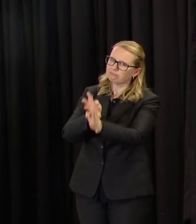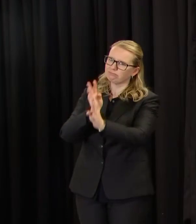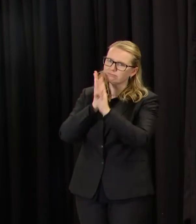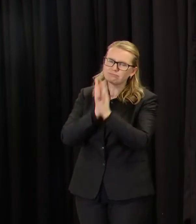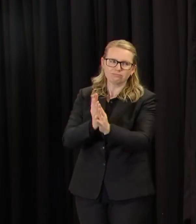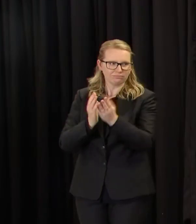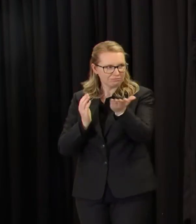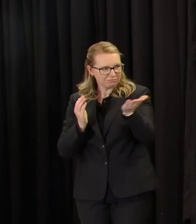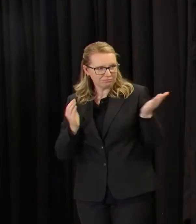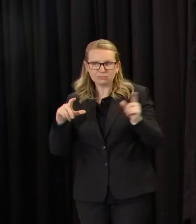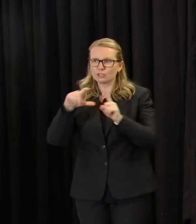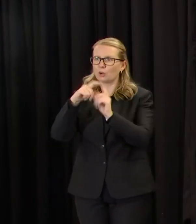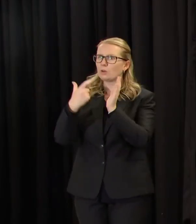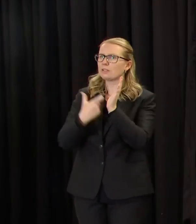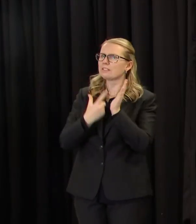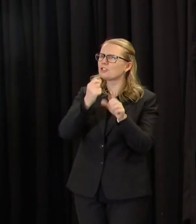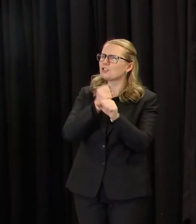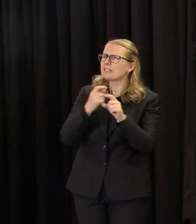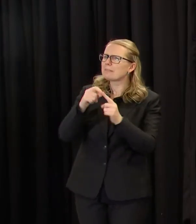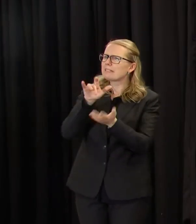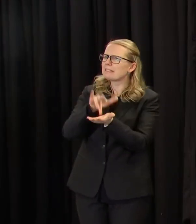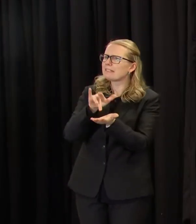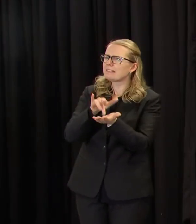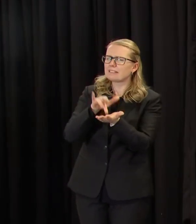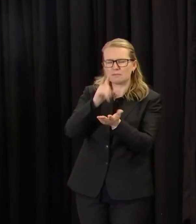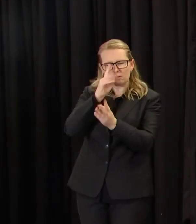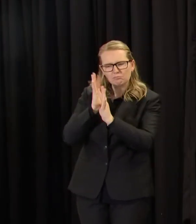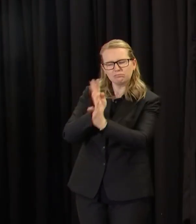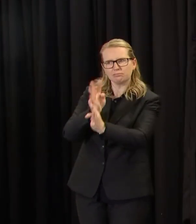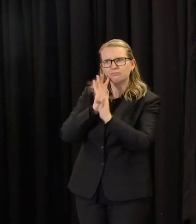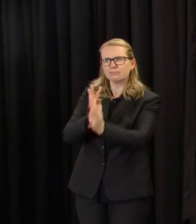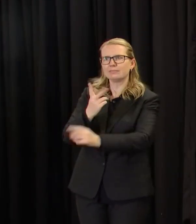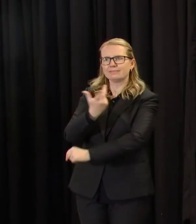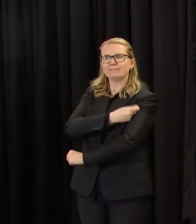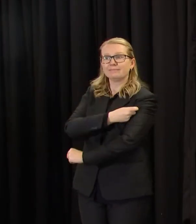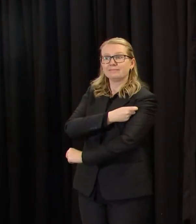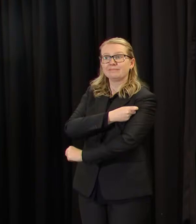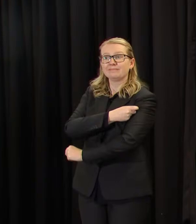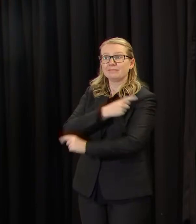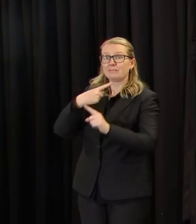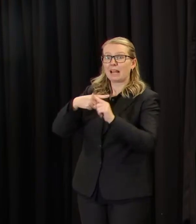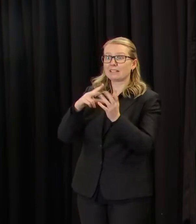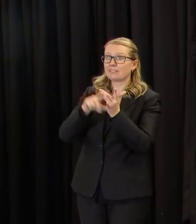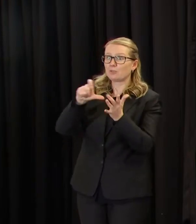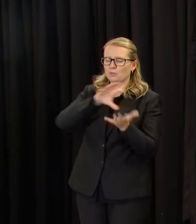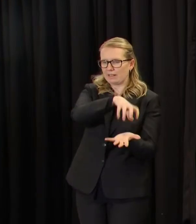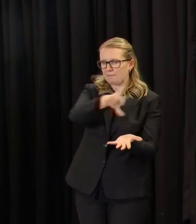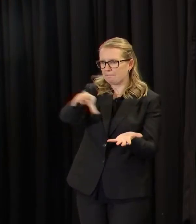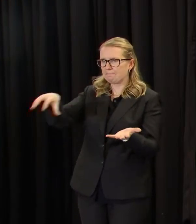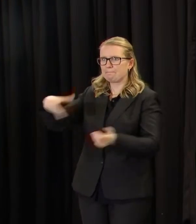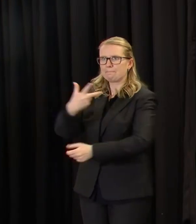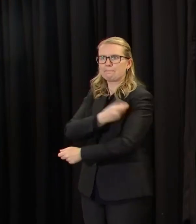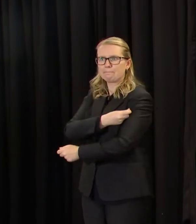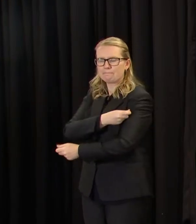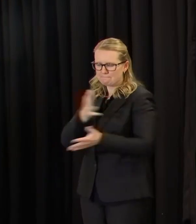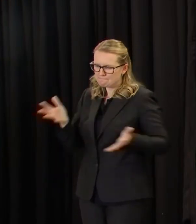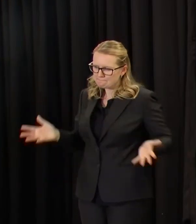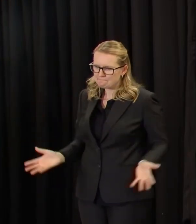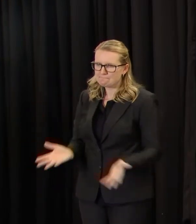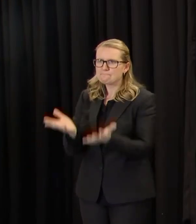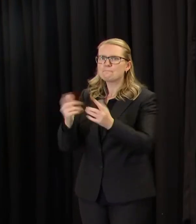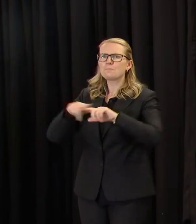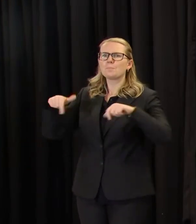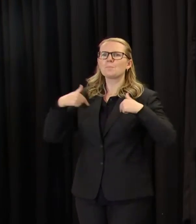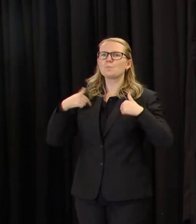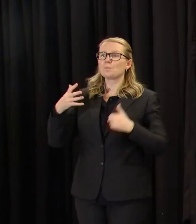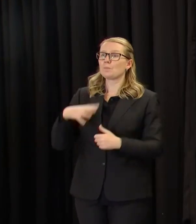Dr Hussain's surgery, and lots of people through the biggest and most successful network of state hubs anywhere in our nation. I'll just remind you all, we committed to